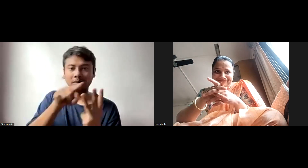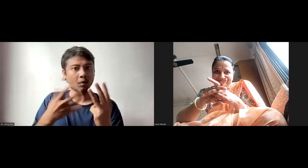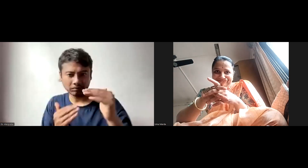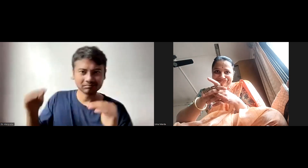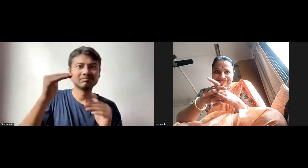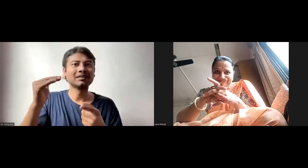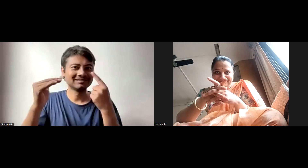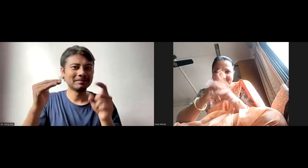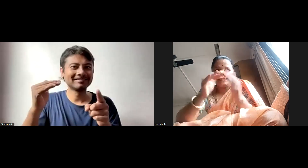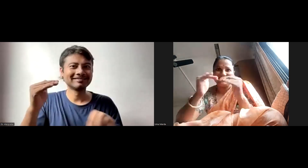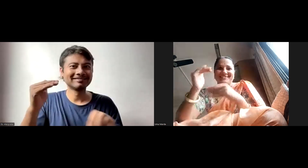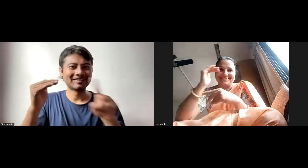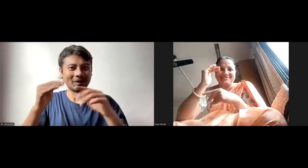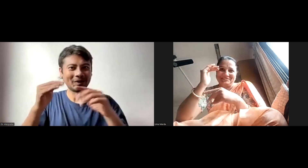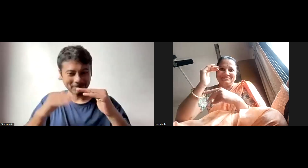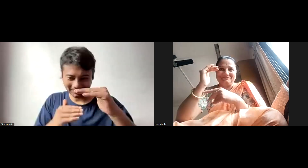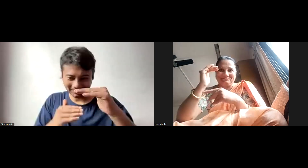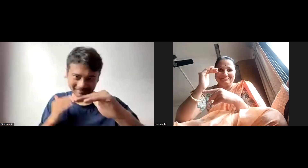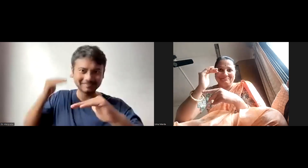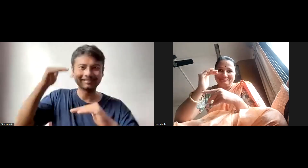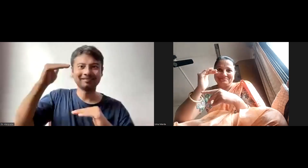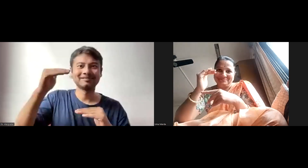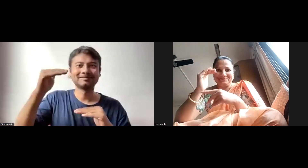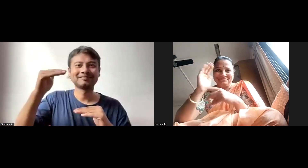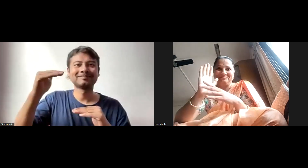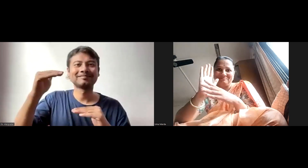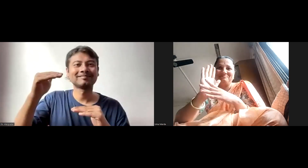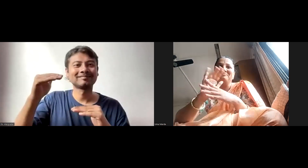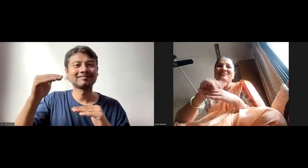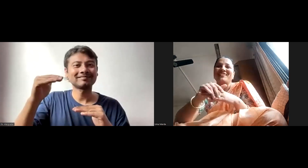She'll definitely do because she's so all the time serving Krishna.